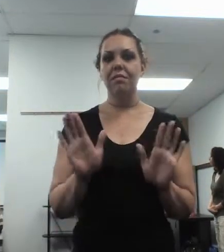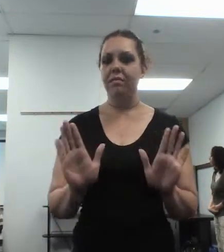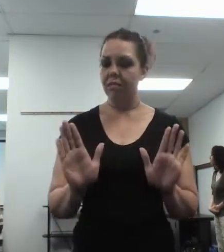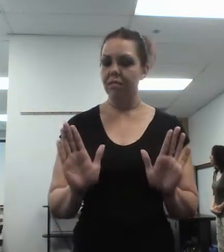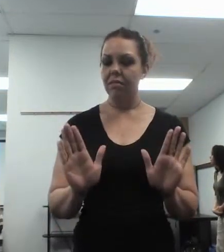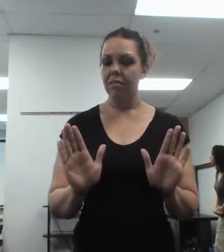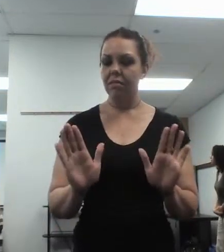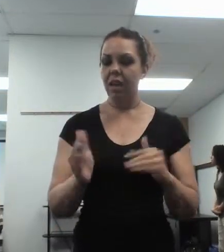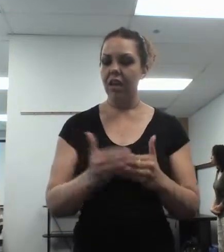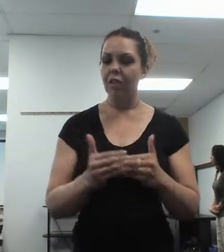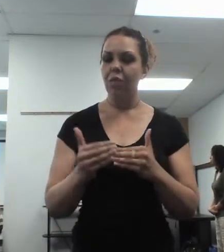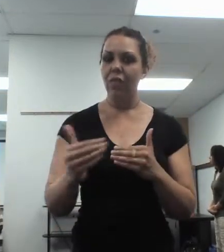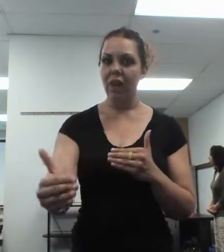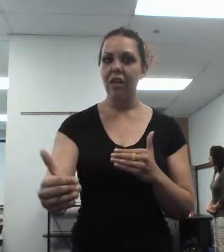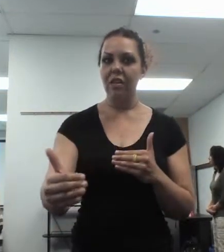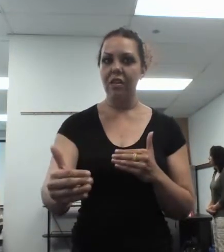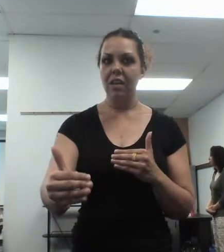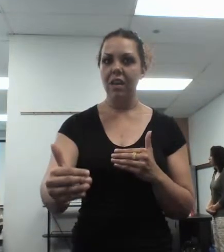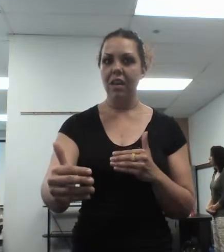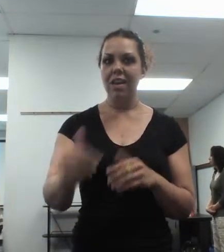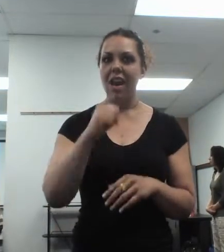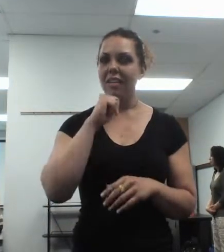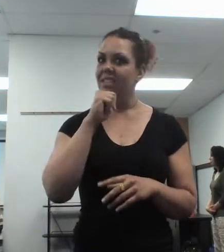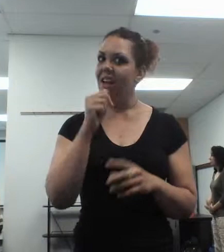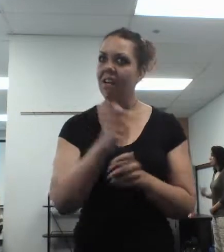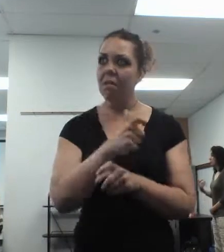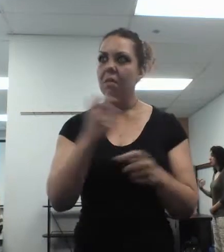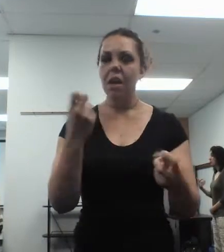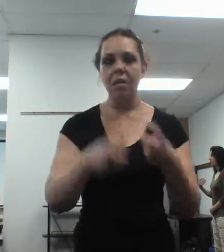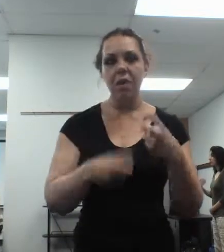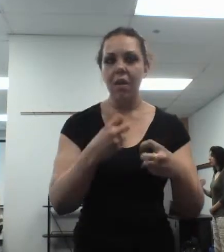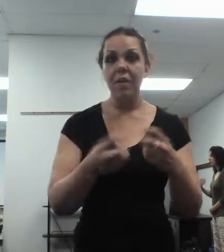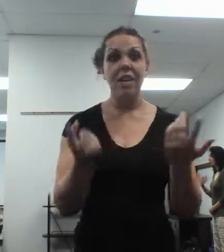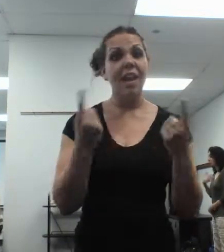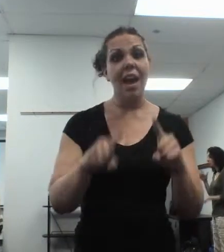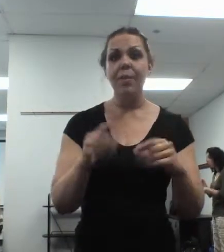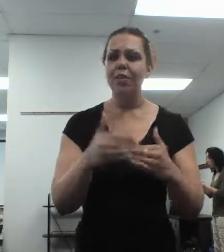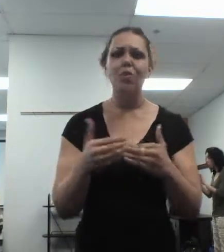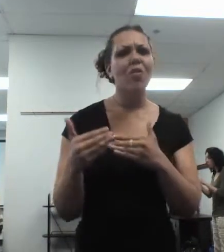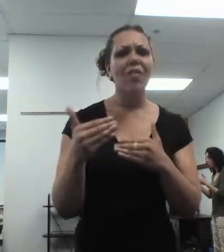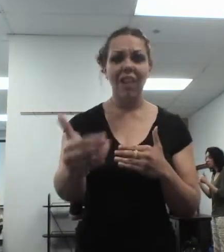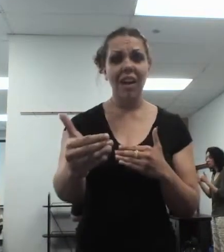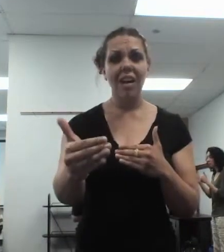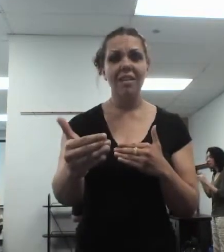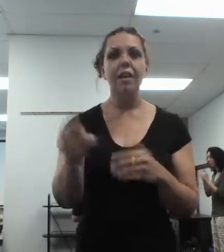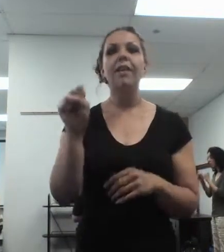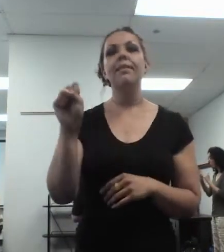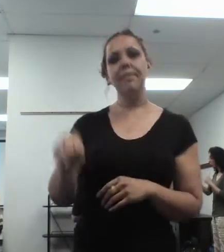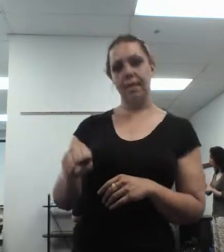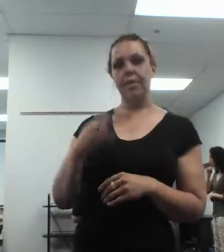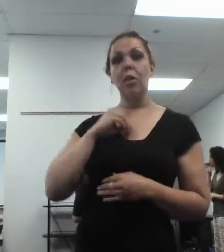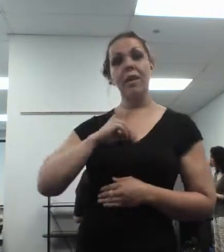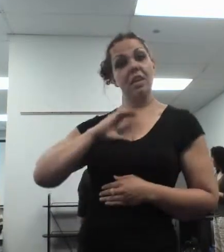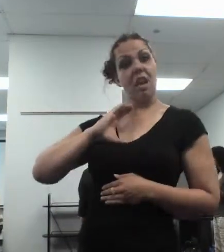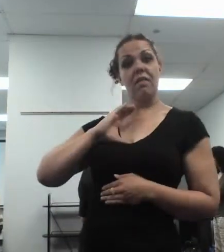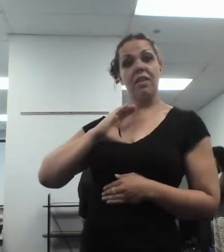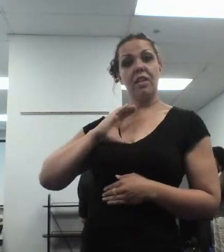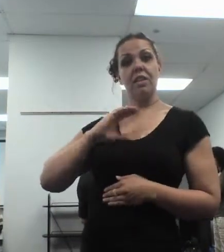It's no big deal. It happens. Just move on with it. Yes. So, yeah. Be confident and, yep, I'm going to make some mistakes.